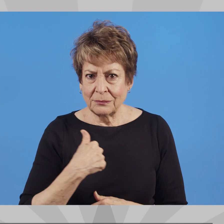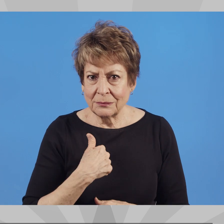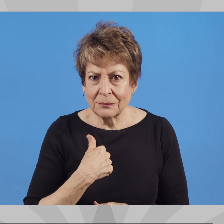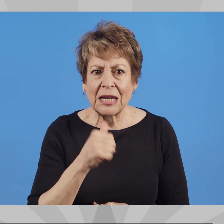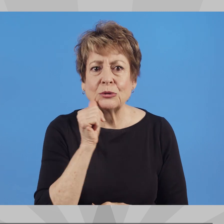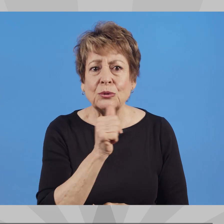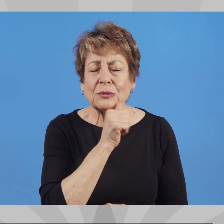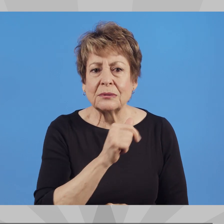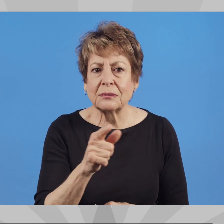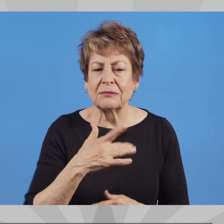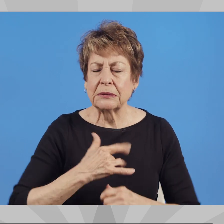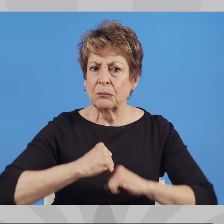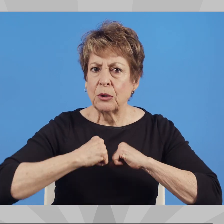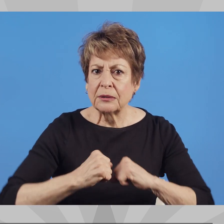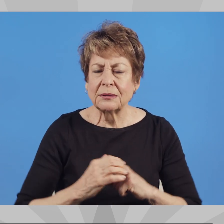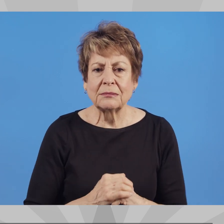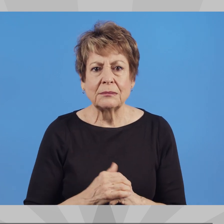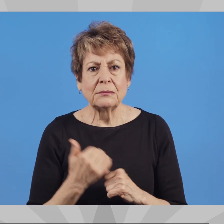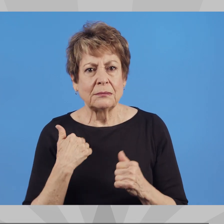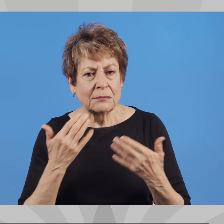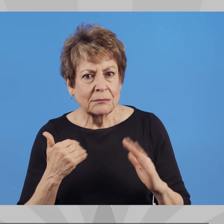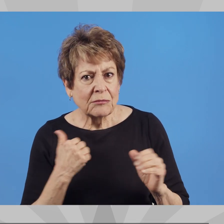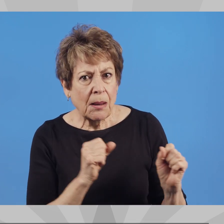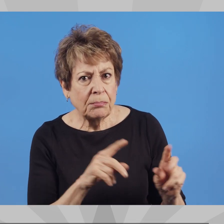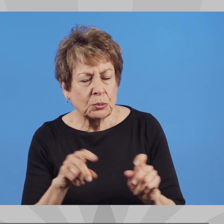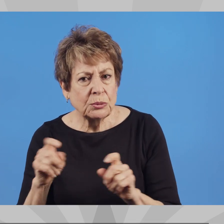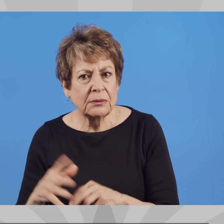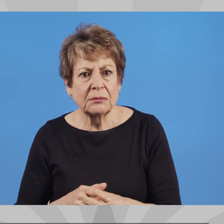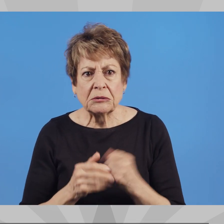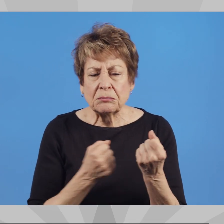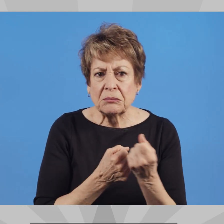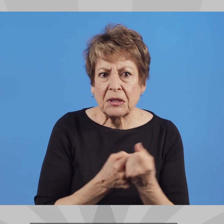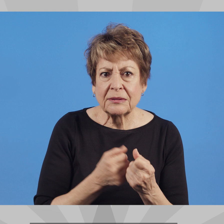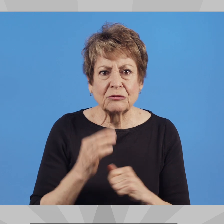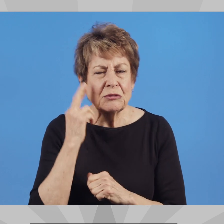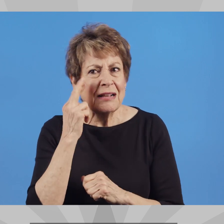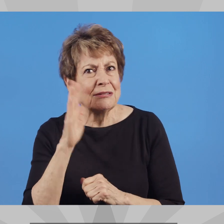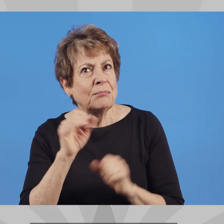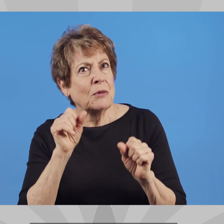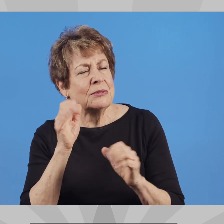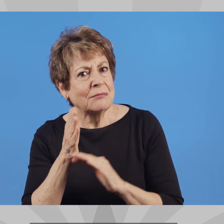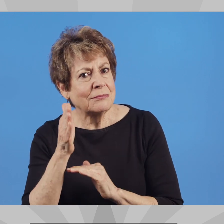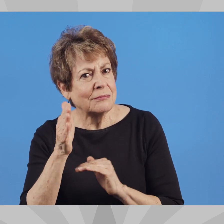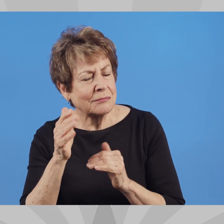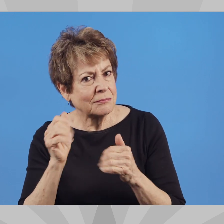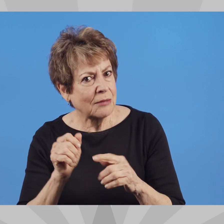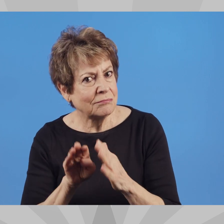I want everyone in Arizona to be secure and to have opportunities and support for realizing their